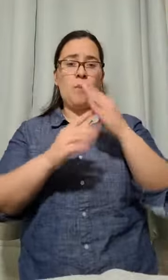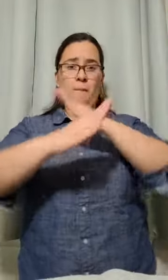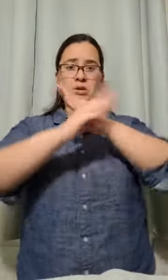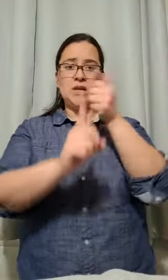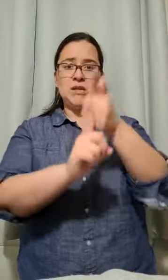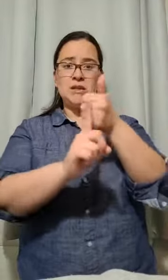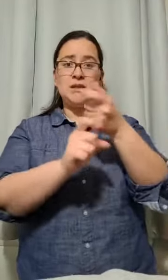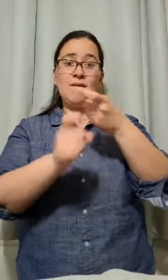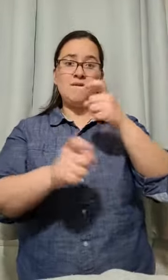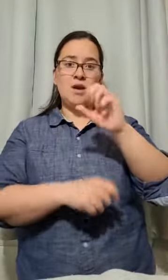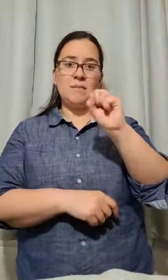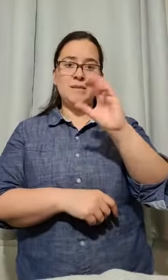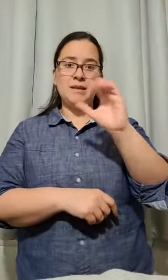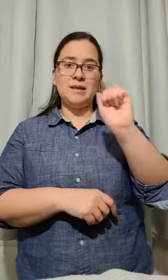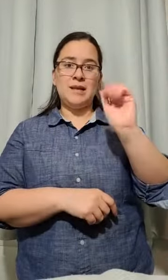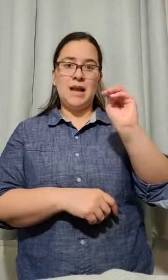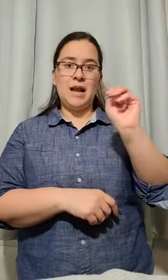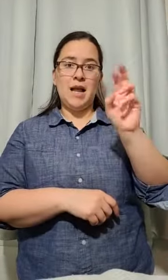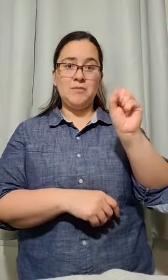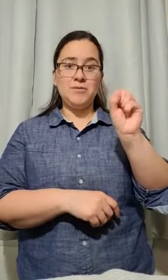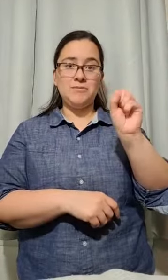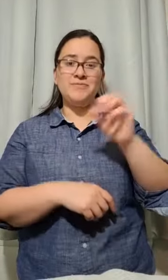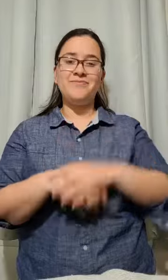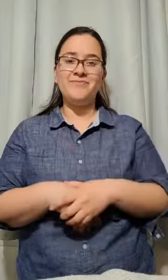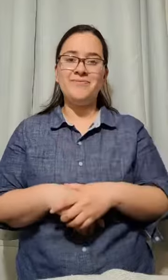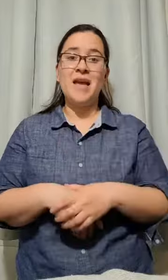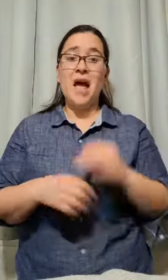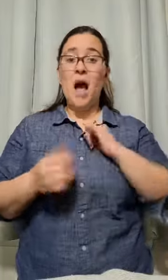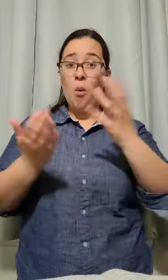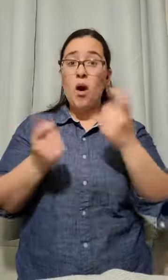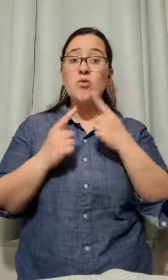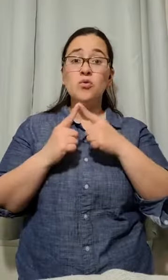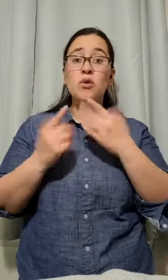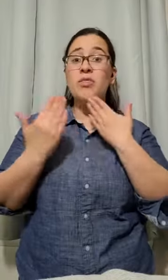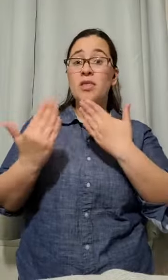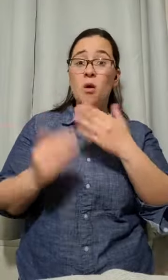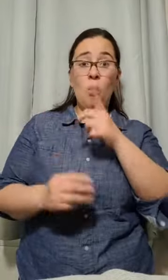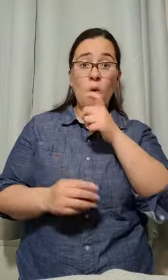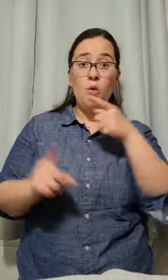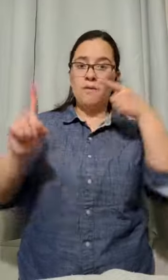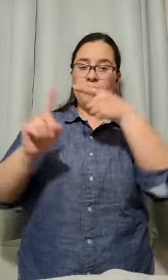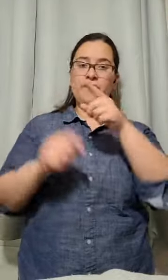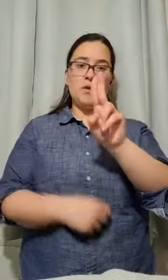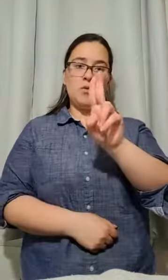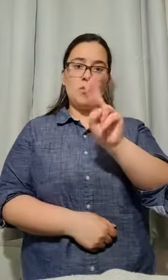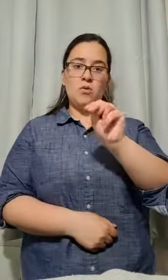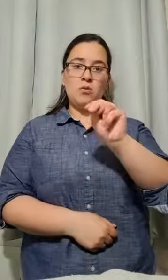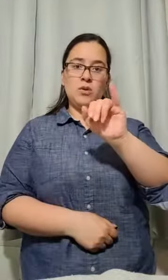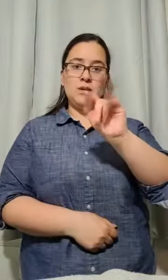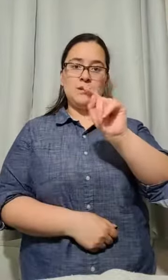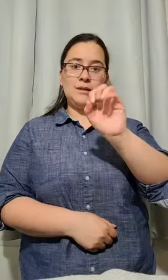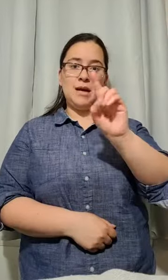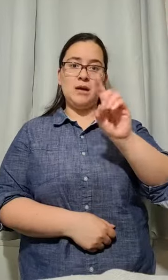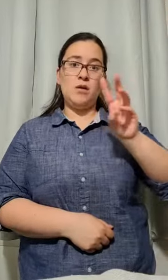out in the nearby area, and the call came up, and there was a shooting in Hungerford. And bravely, he said, I'm on my way. But by